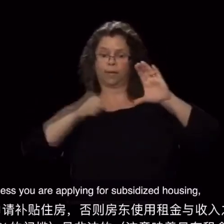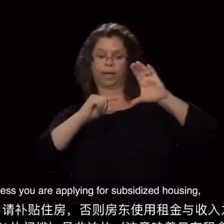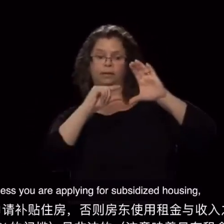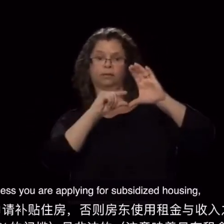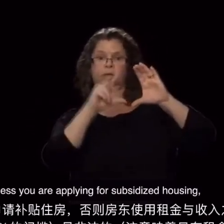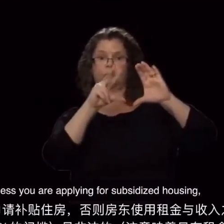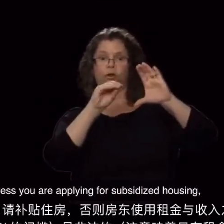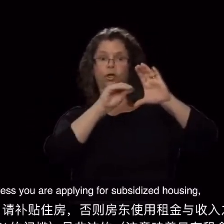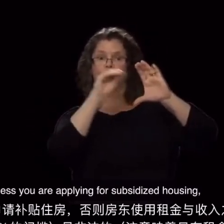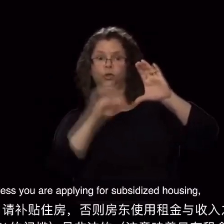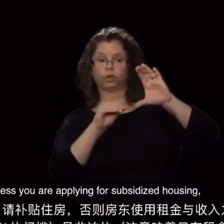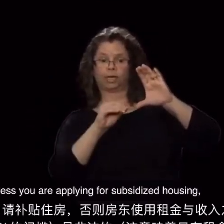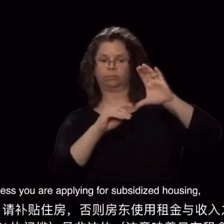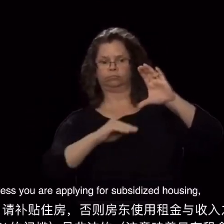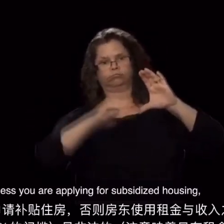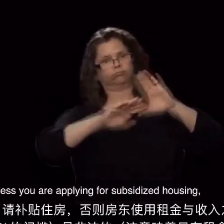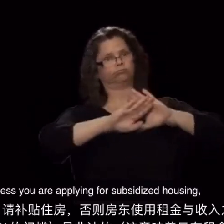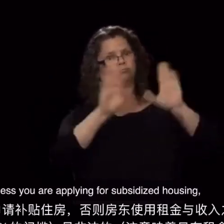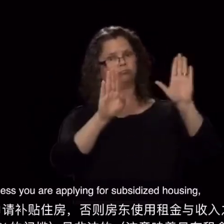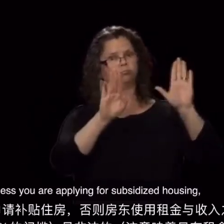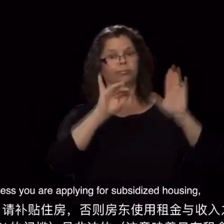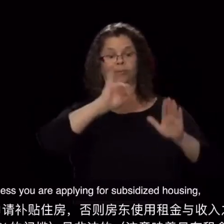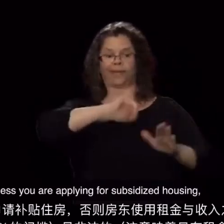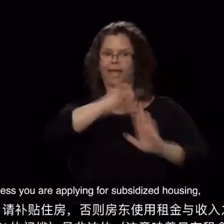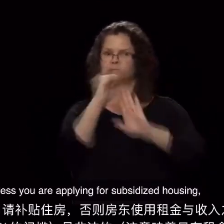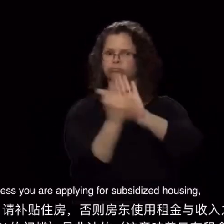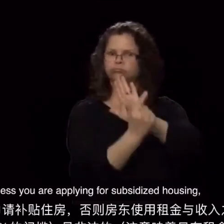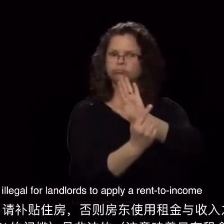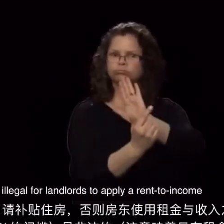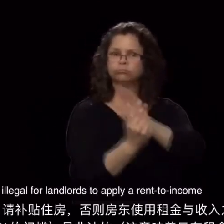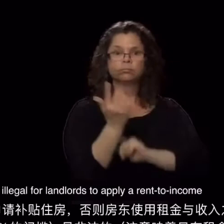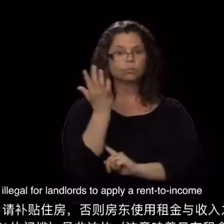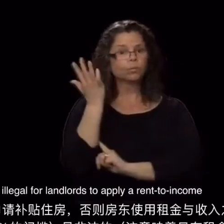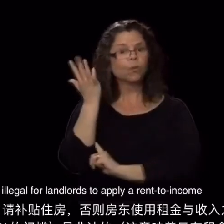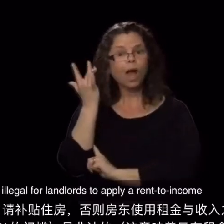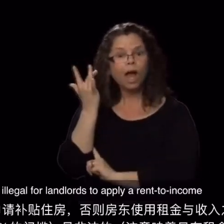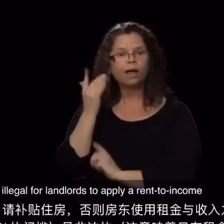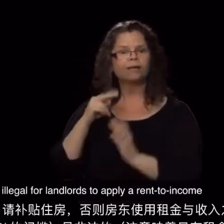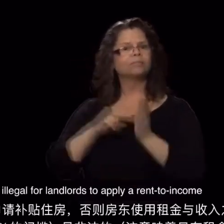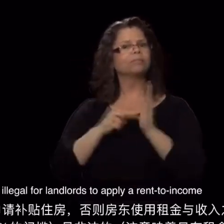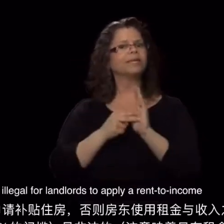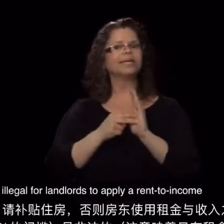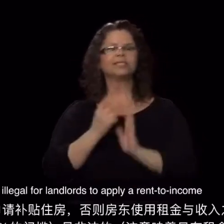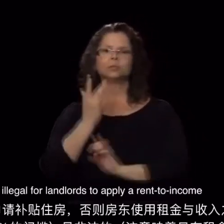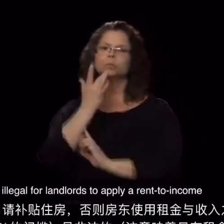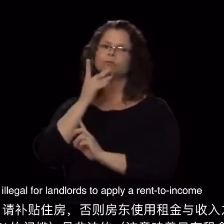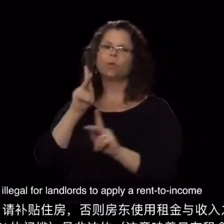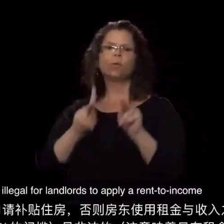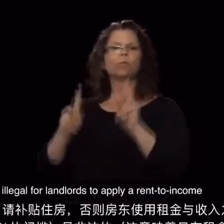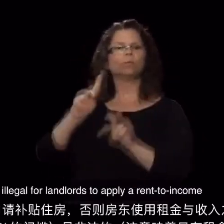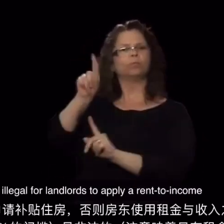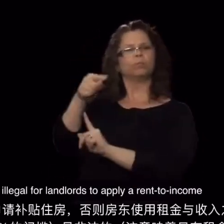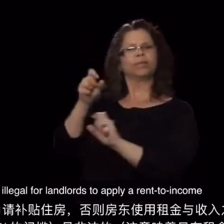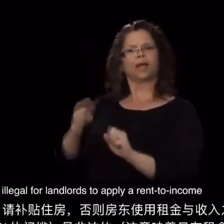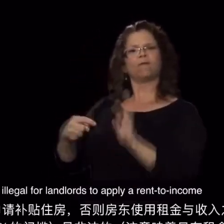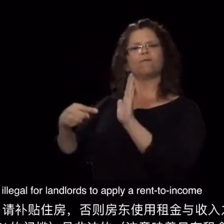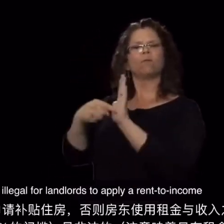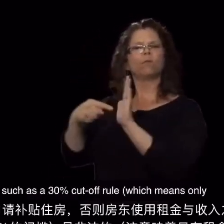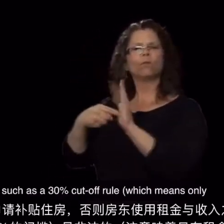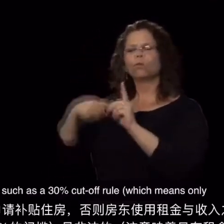Unless you are applying for subsidized housing, it is illegal for landlords to apply a rent-to-income ratio,